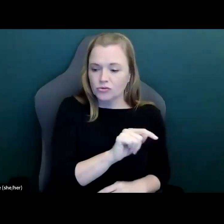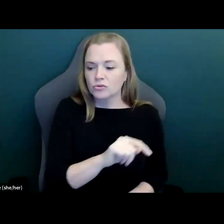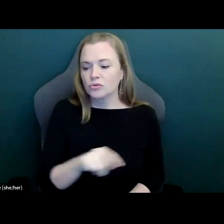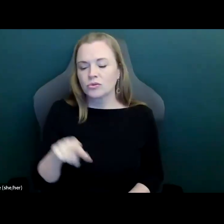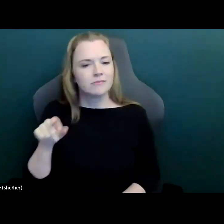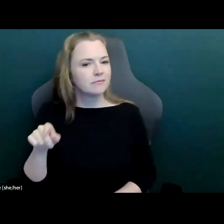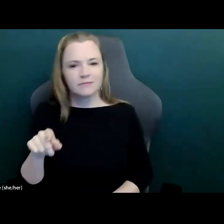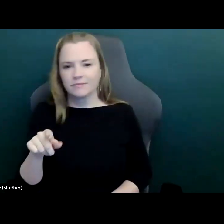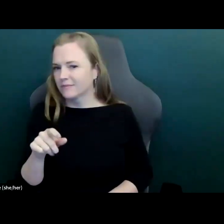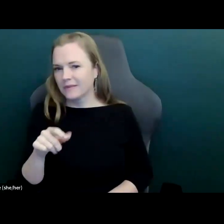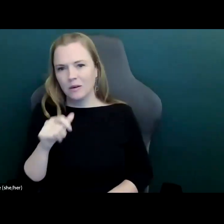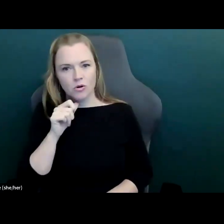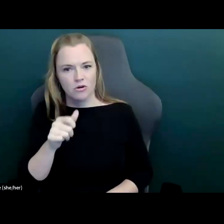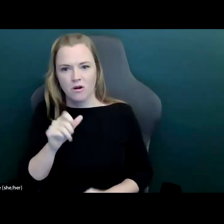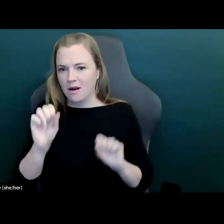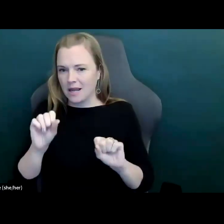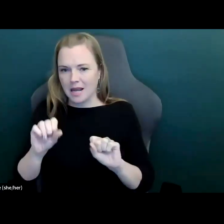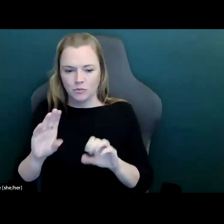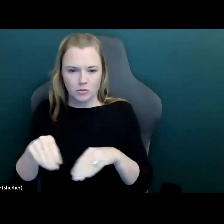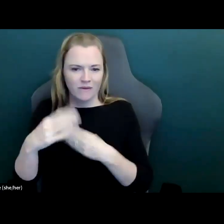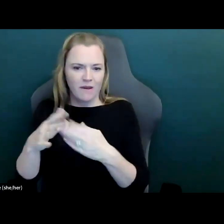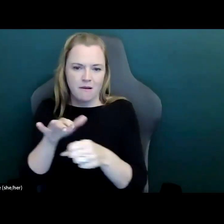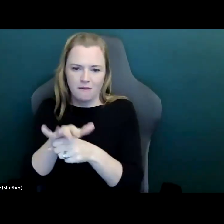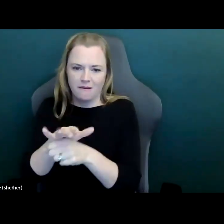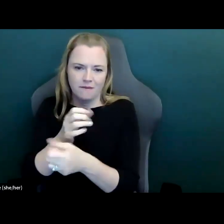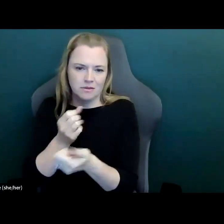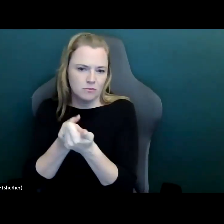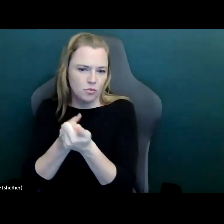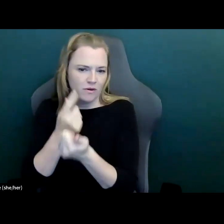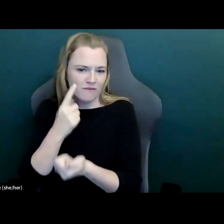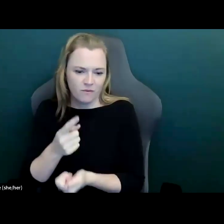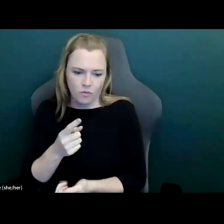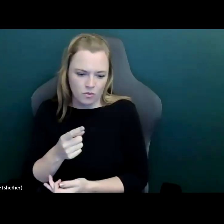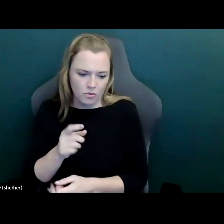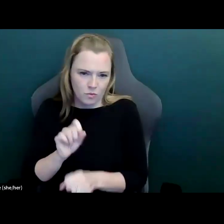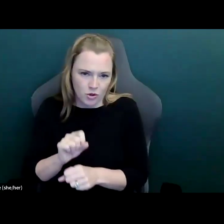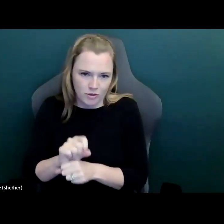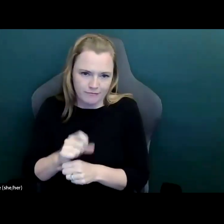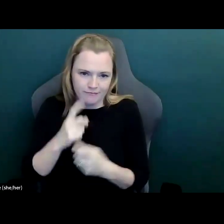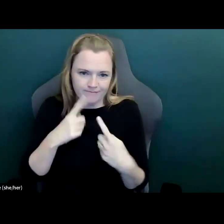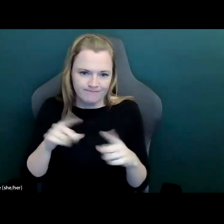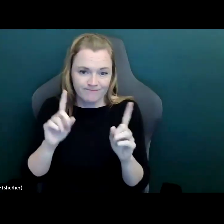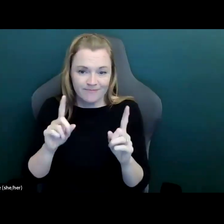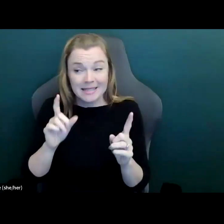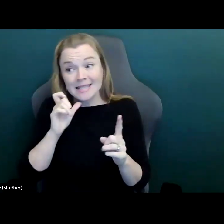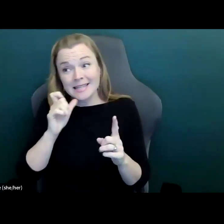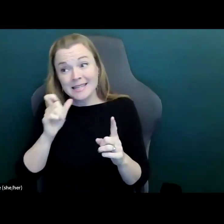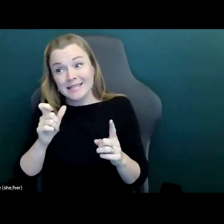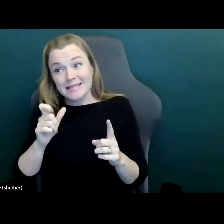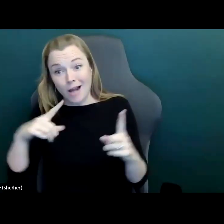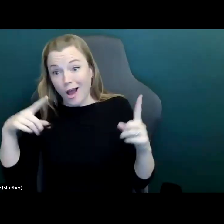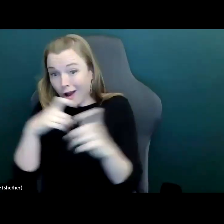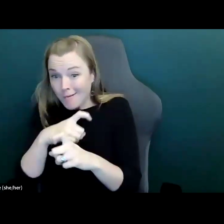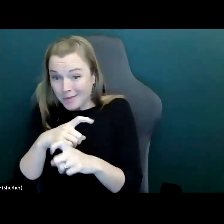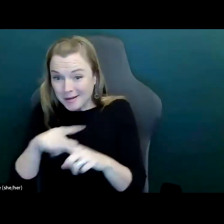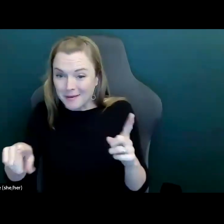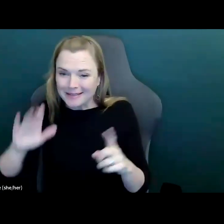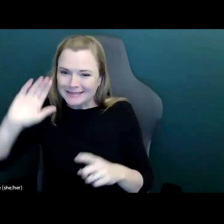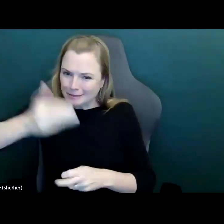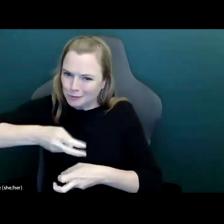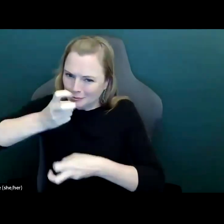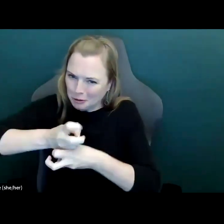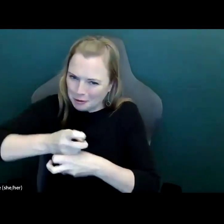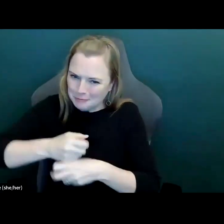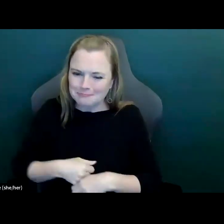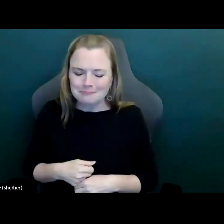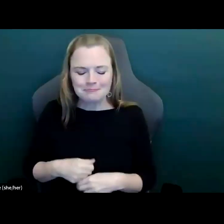of support Nick needs in order to succeed at work. It's not rocket science, but apparently that's hard. So we decided to switch from